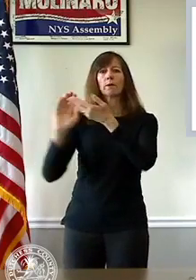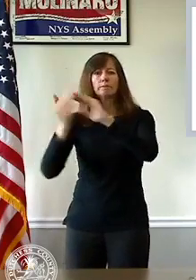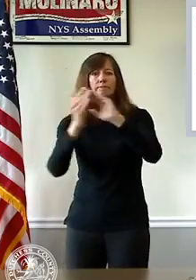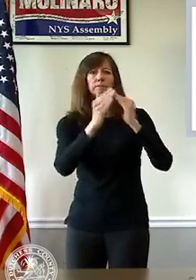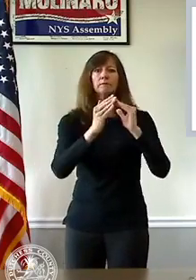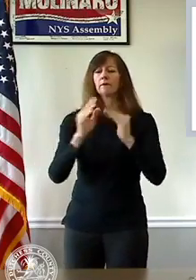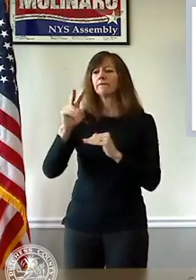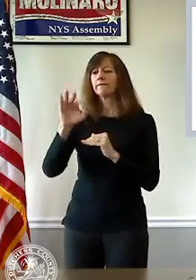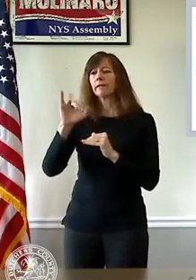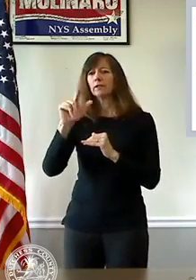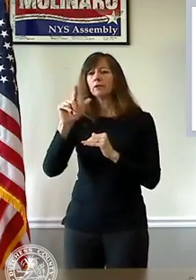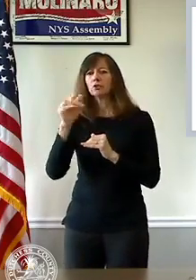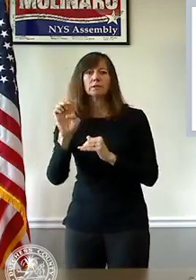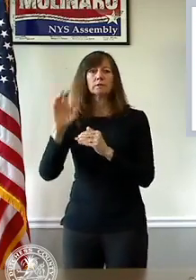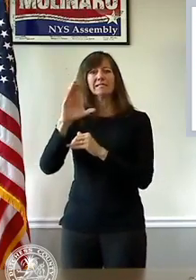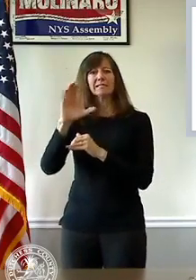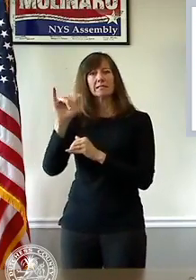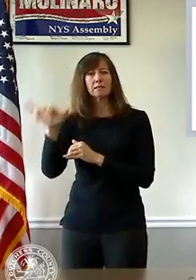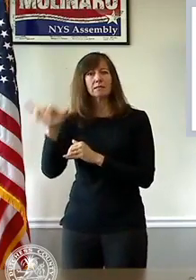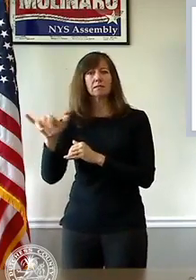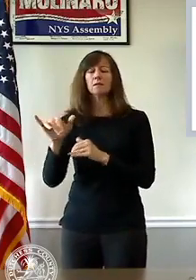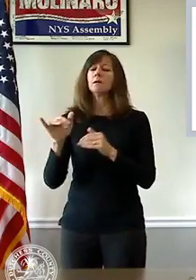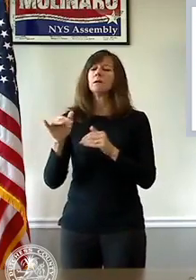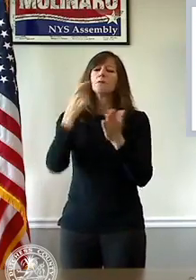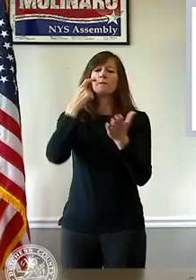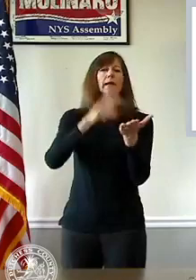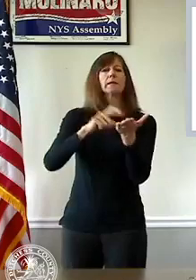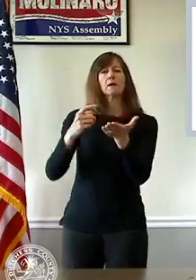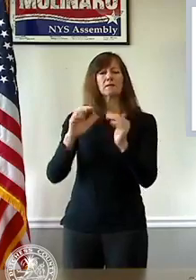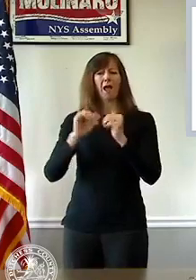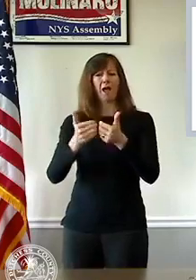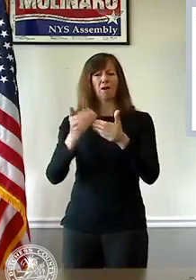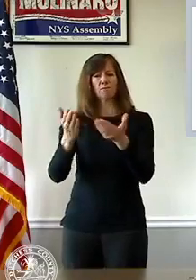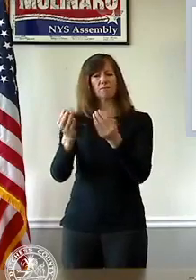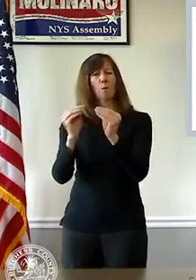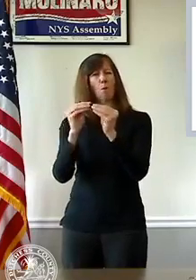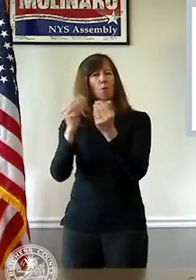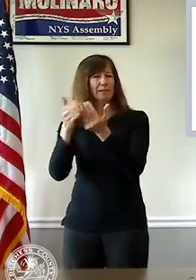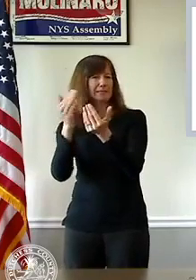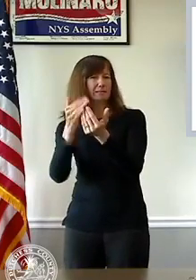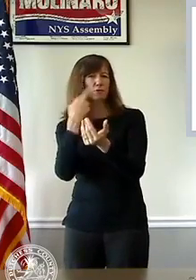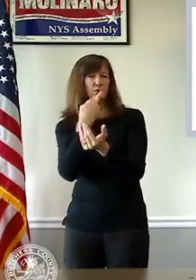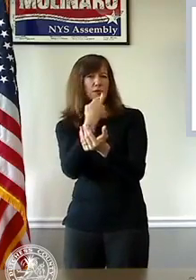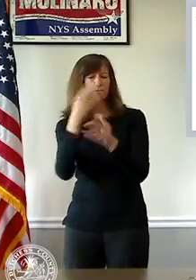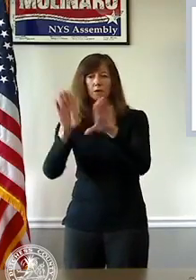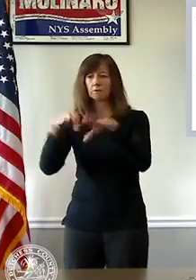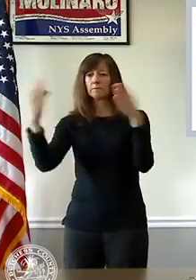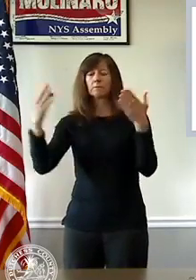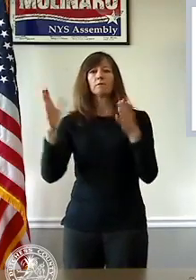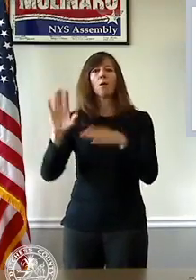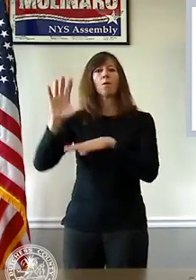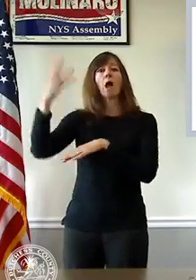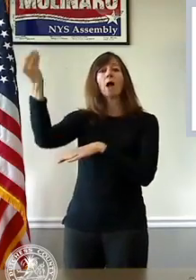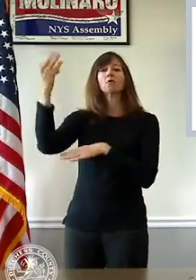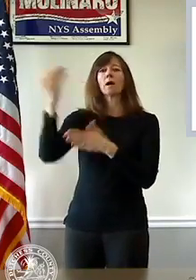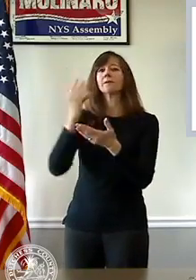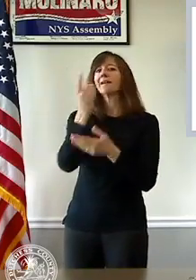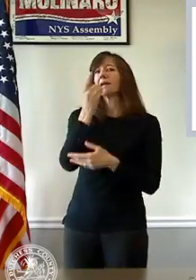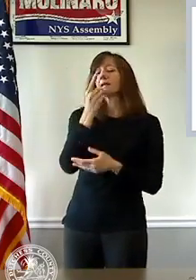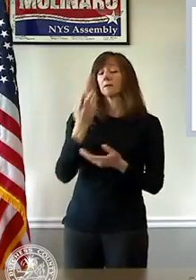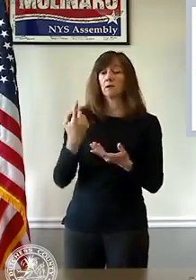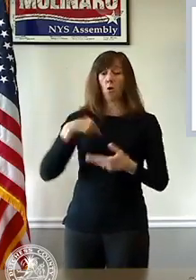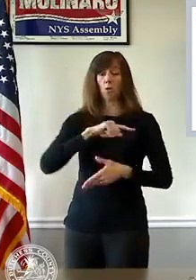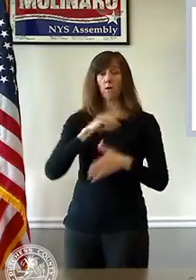identify ways to make it easier for restaurants to engage in outdoor dining. So we've identified a series